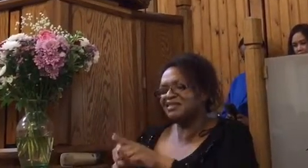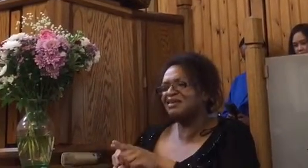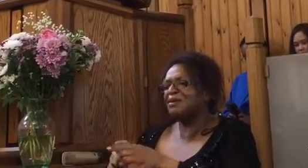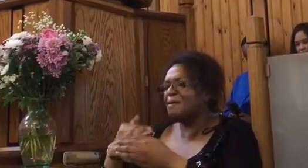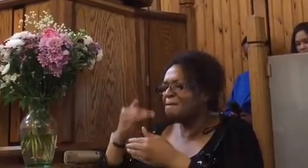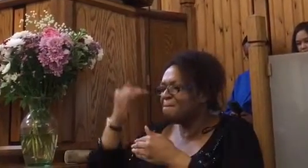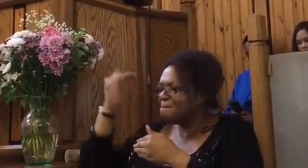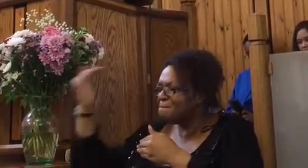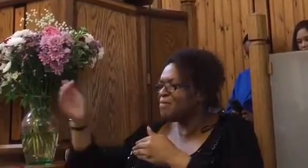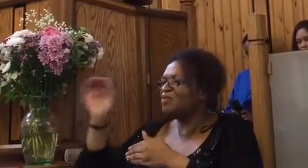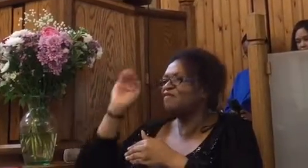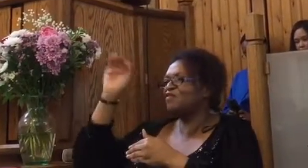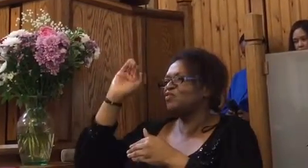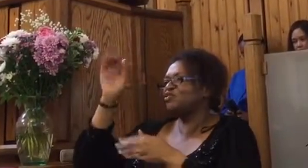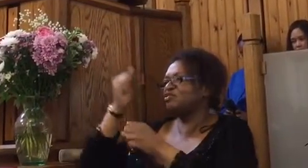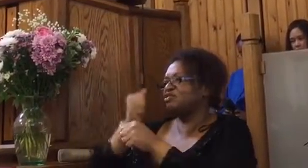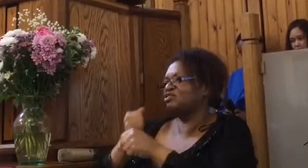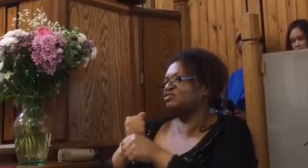of the church.